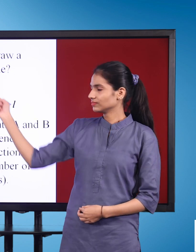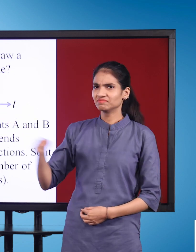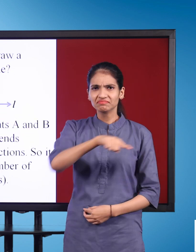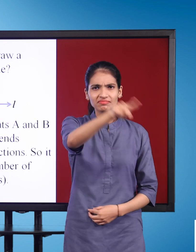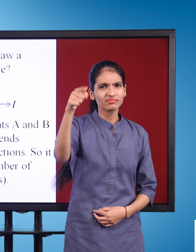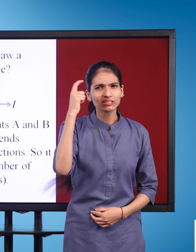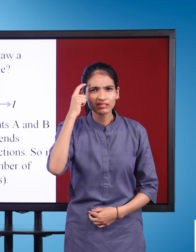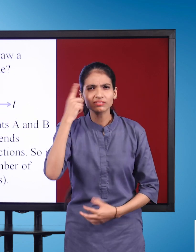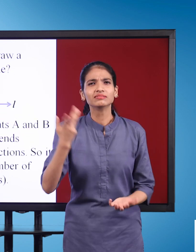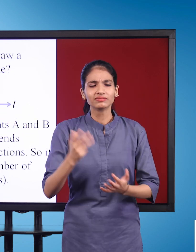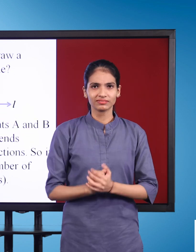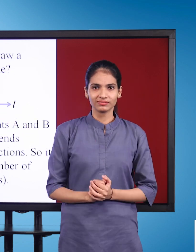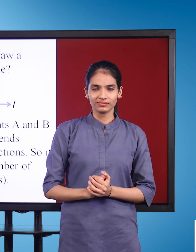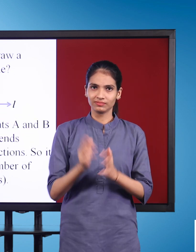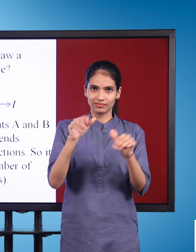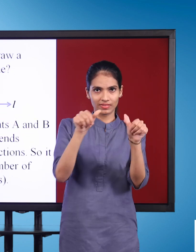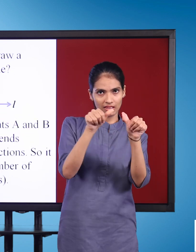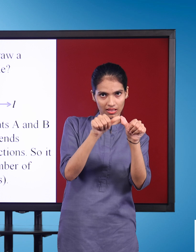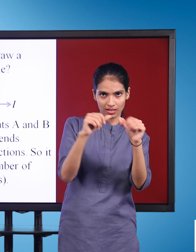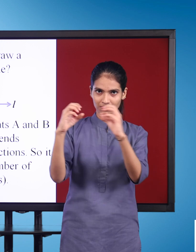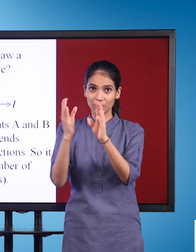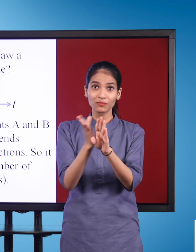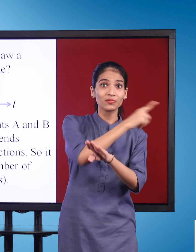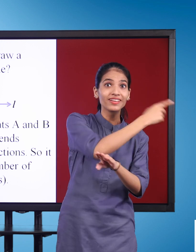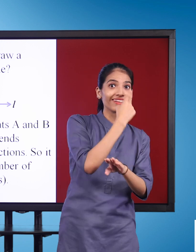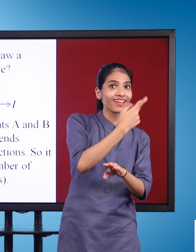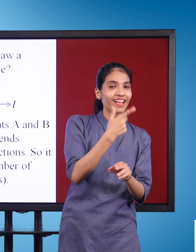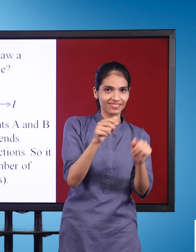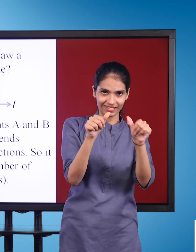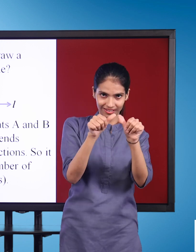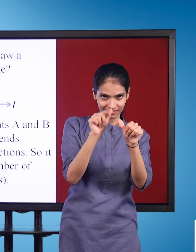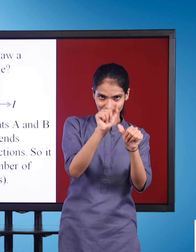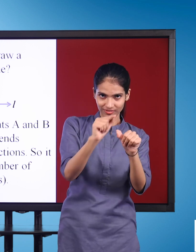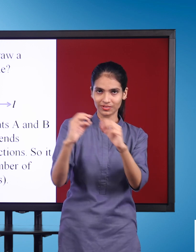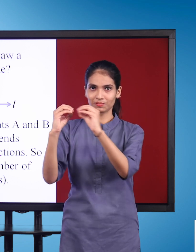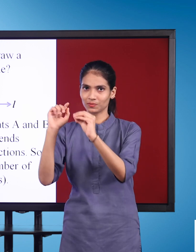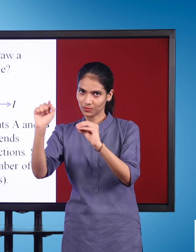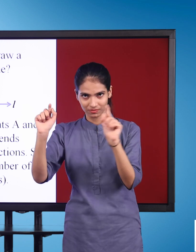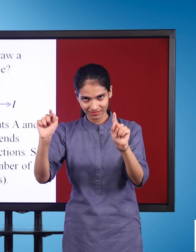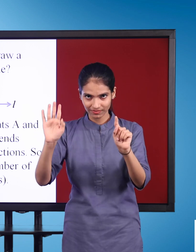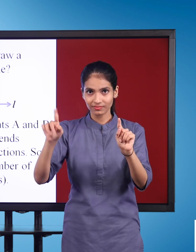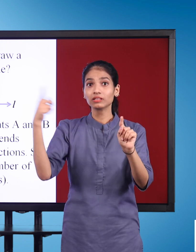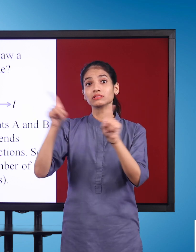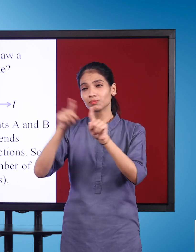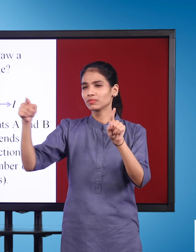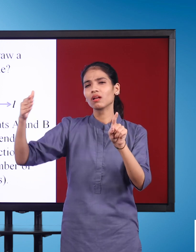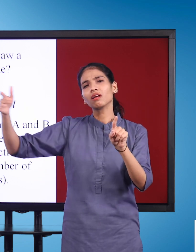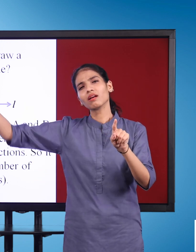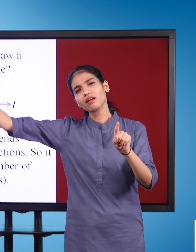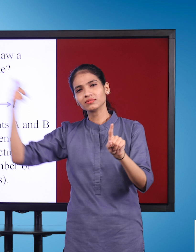Do you think you can draw a complete picture of a line? No. Why? A line through